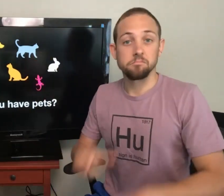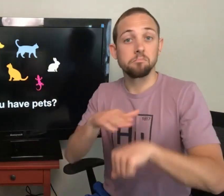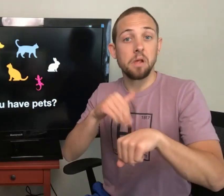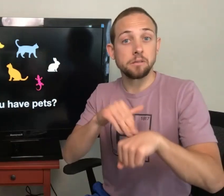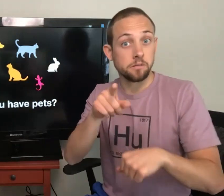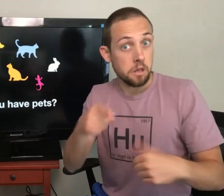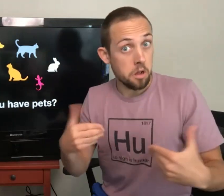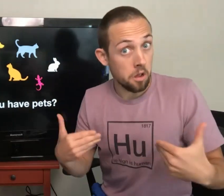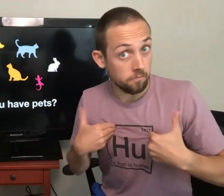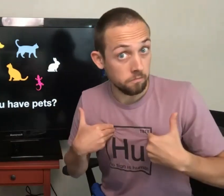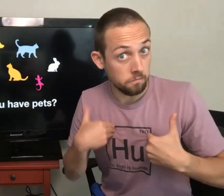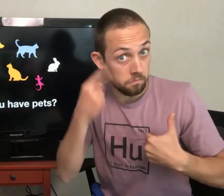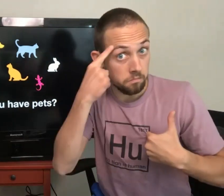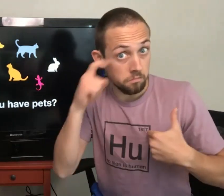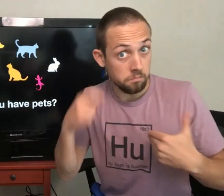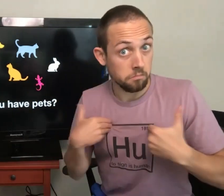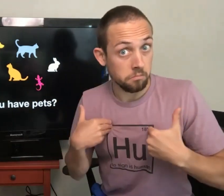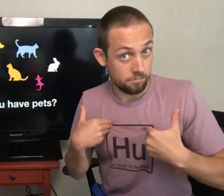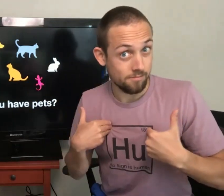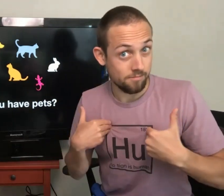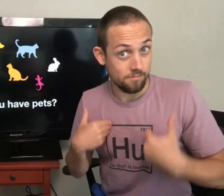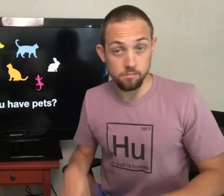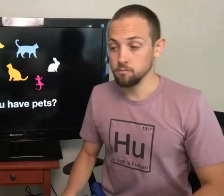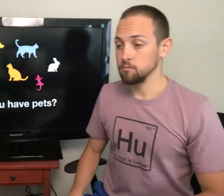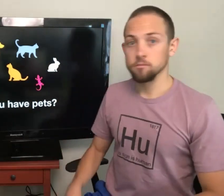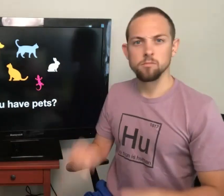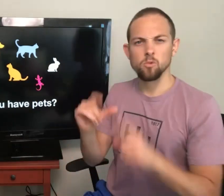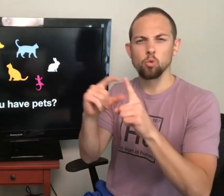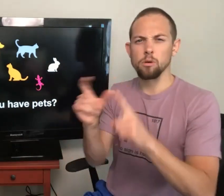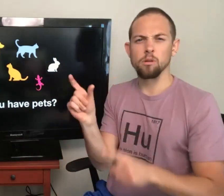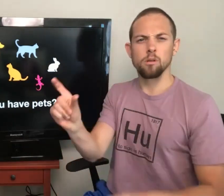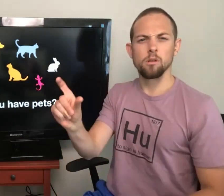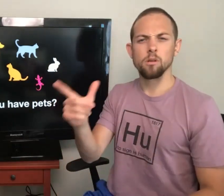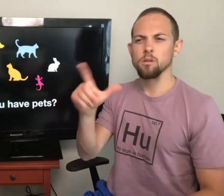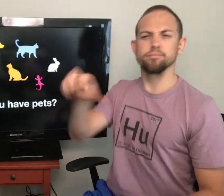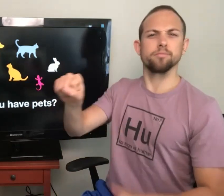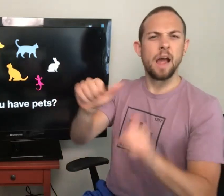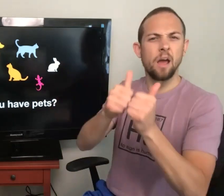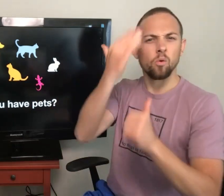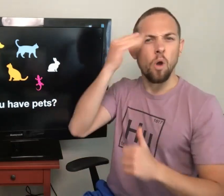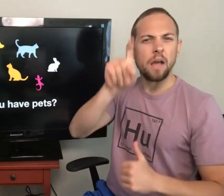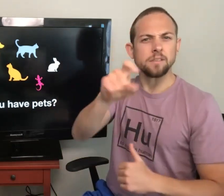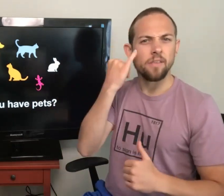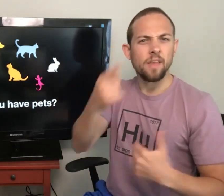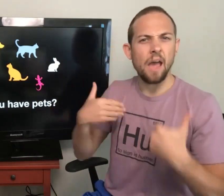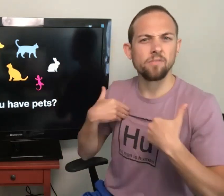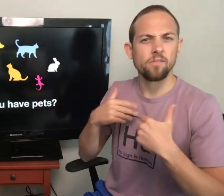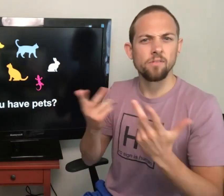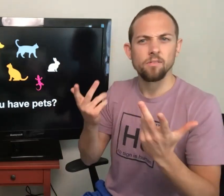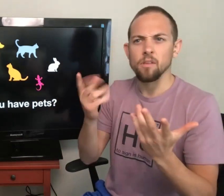either. But again, do you have pets? Eyebrows up, head tilt. How do we know this is a yes,